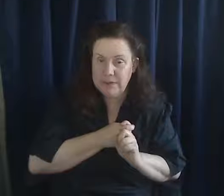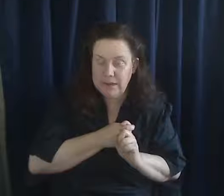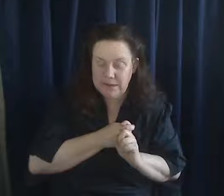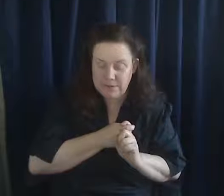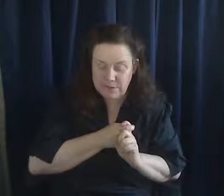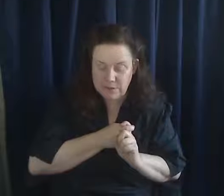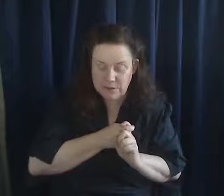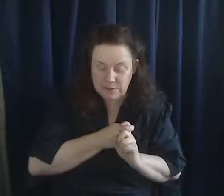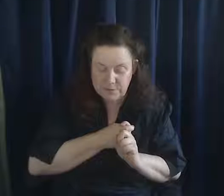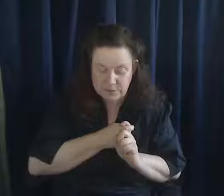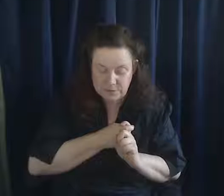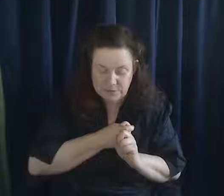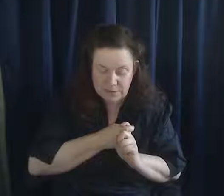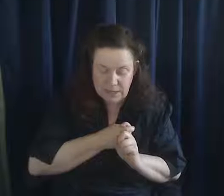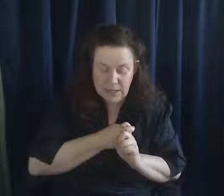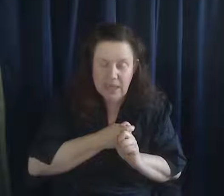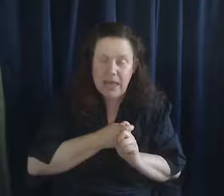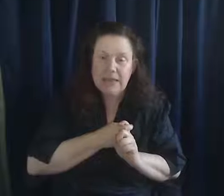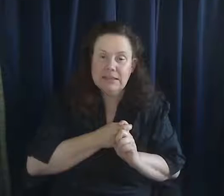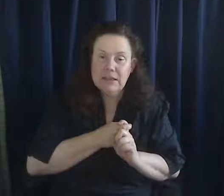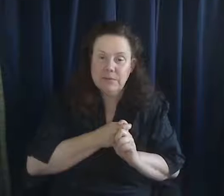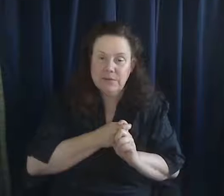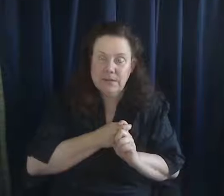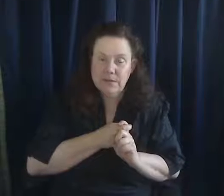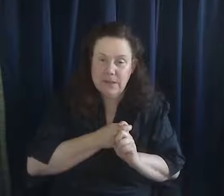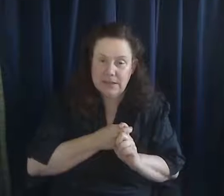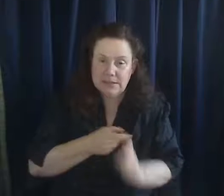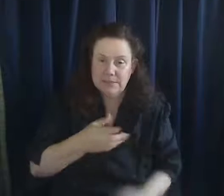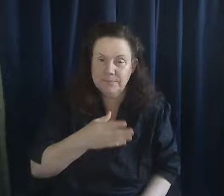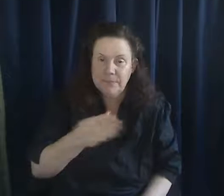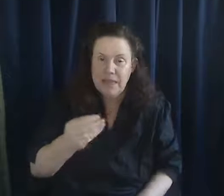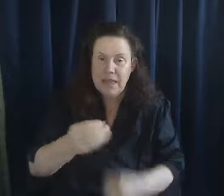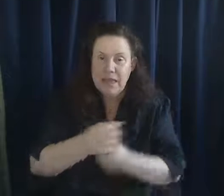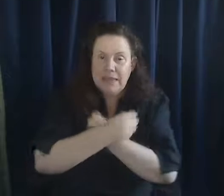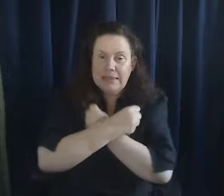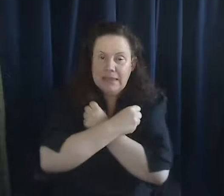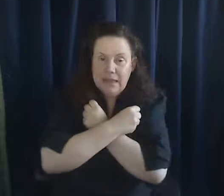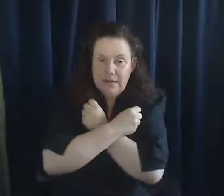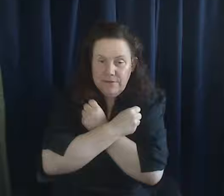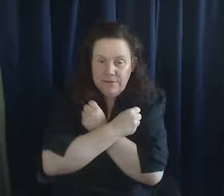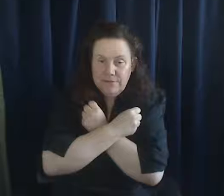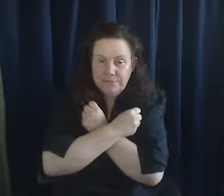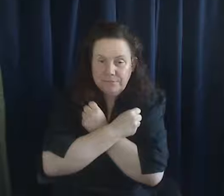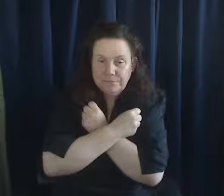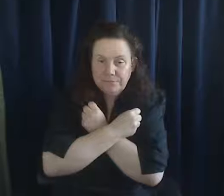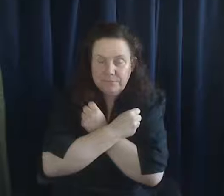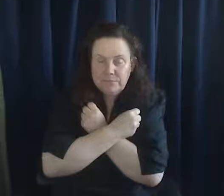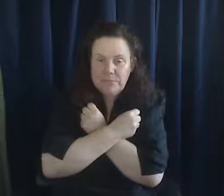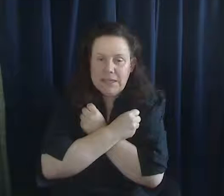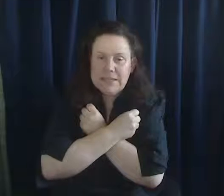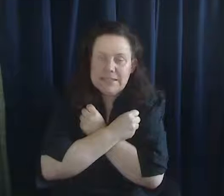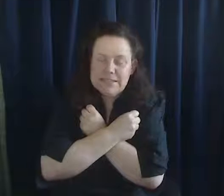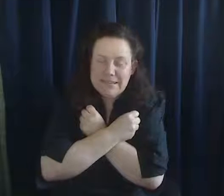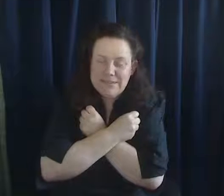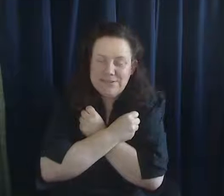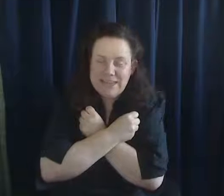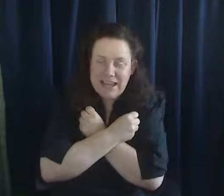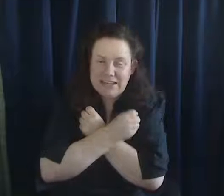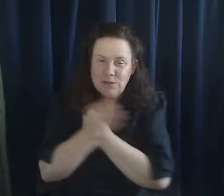that kind of a friend who's very close. And love would never end. And love, instead of signing